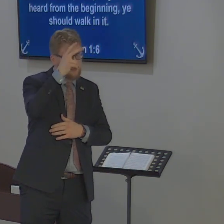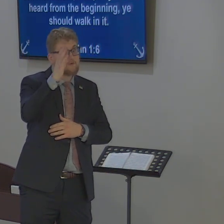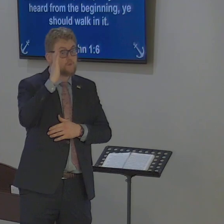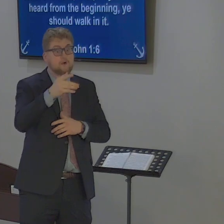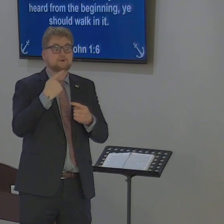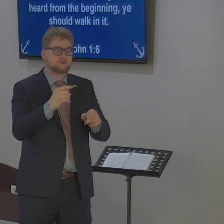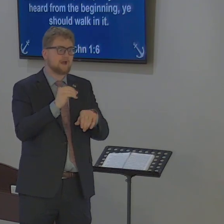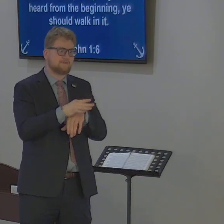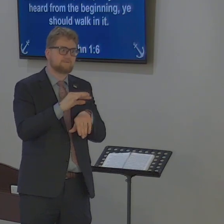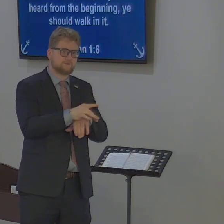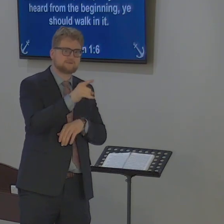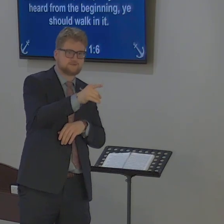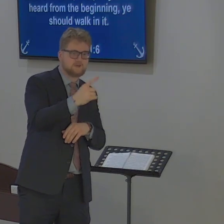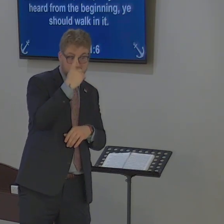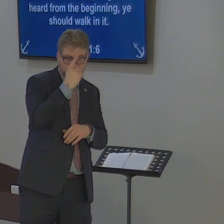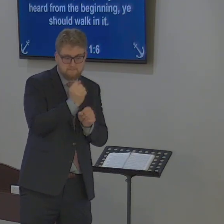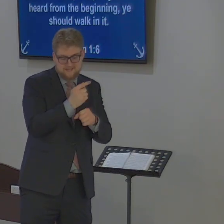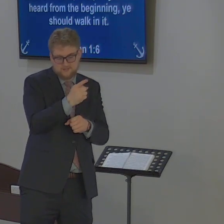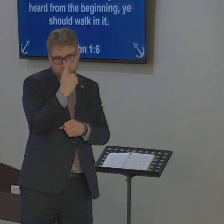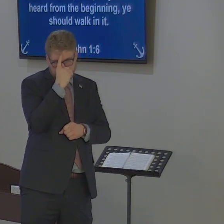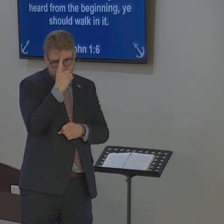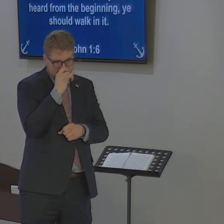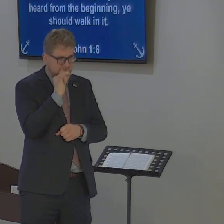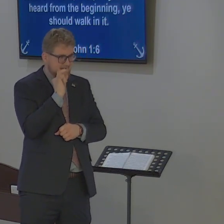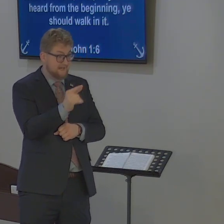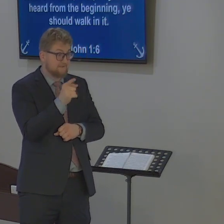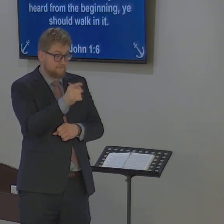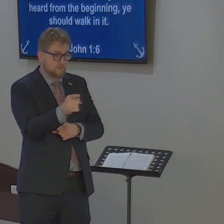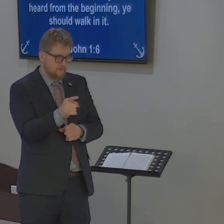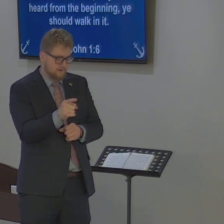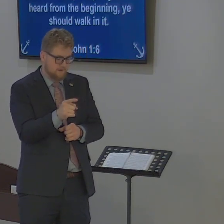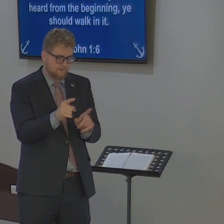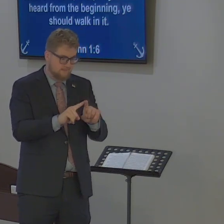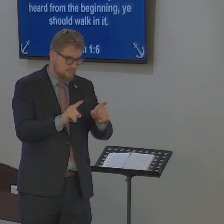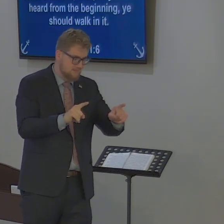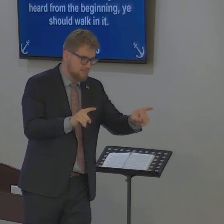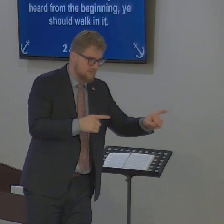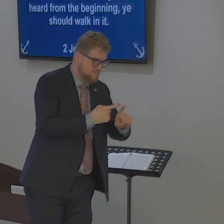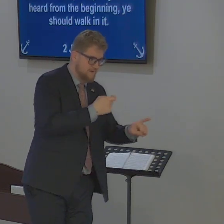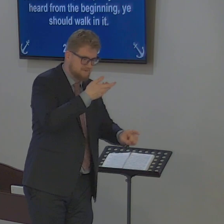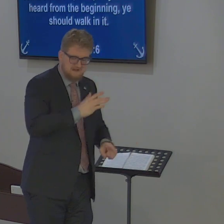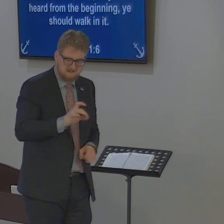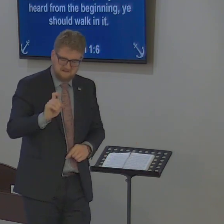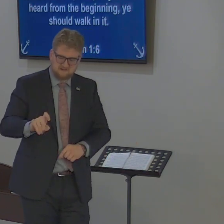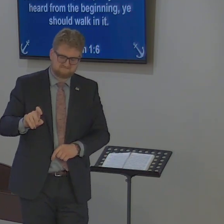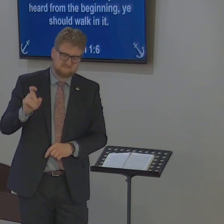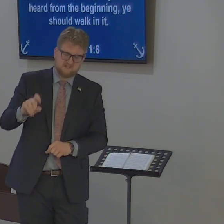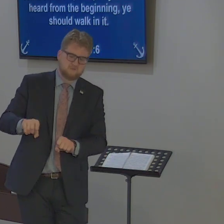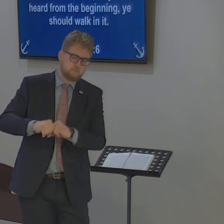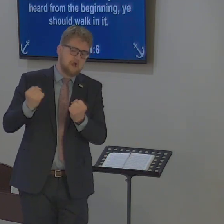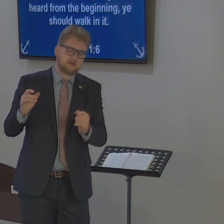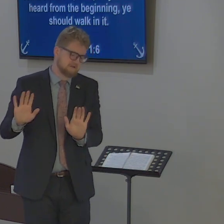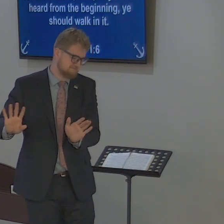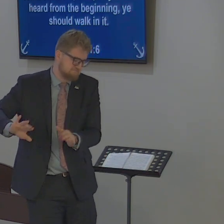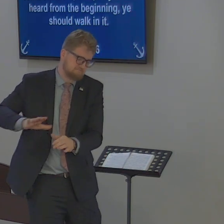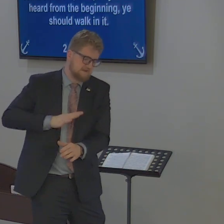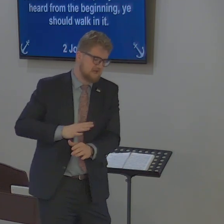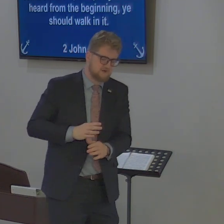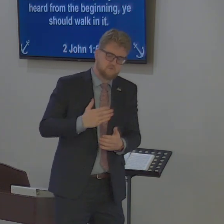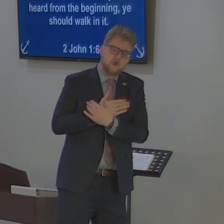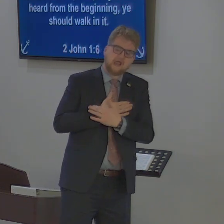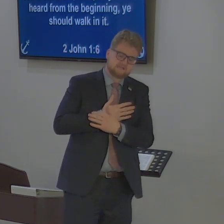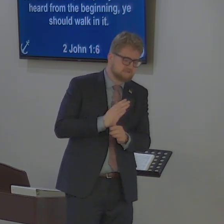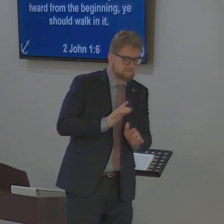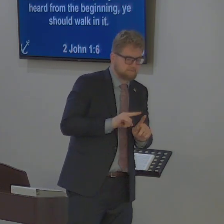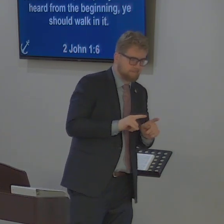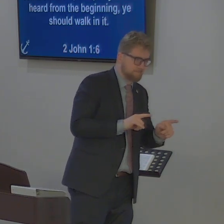you are lured away from the things of God that you'll be all right. You just need a break from those things. But listen, adding more